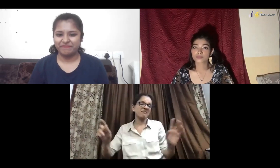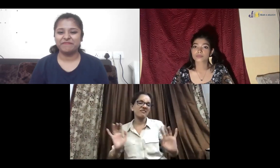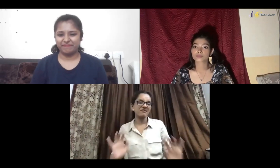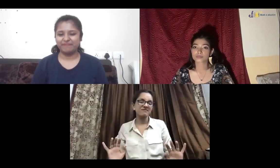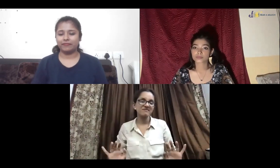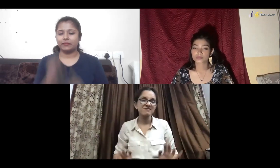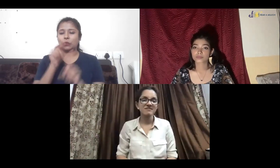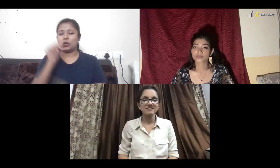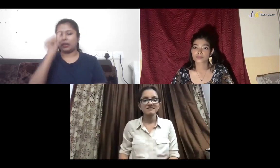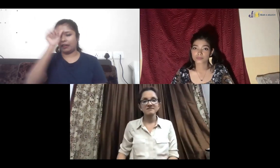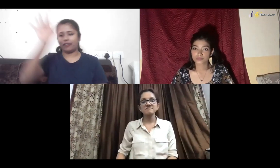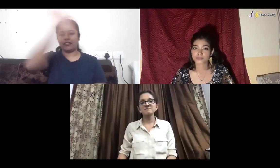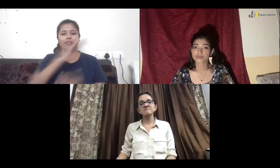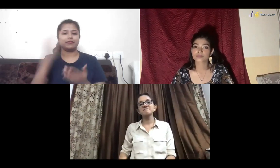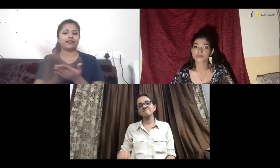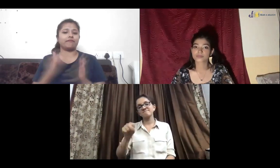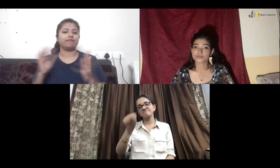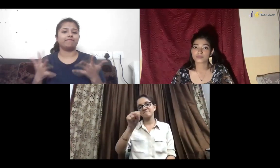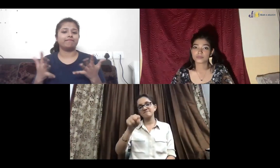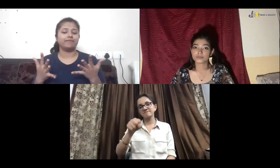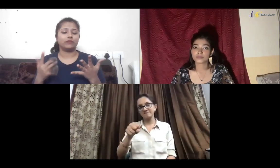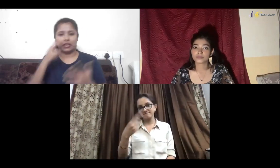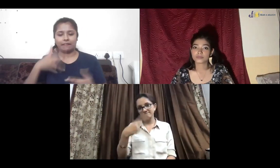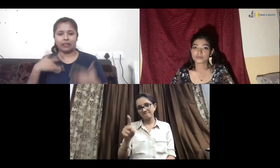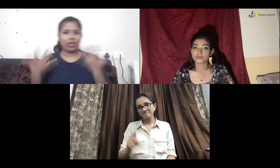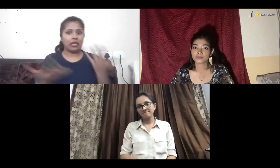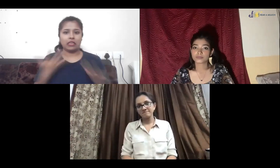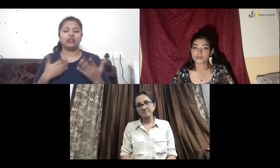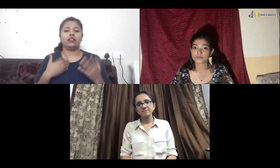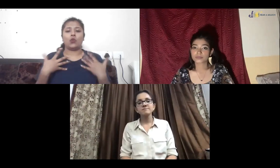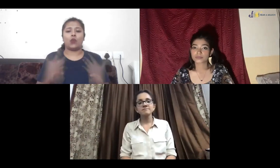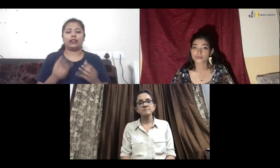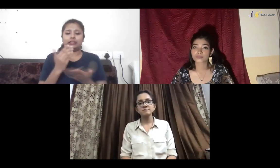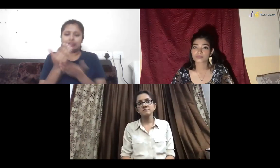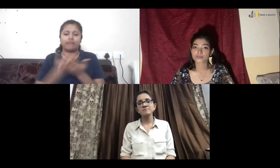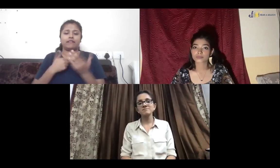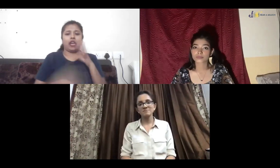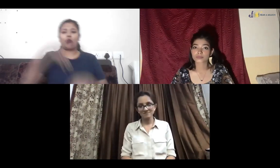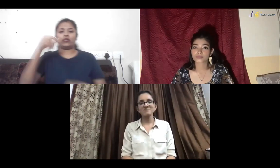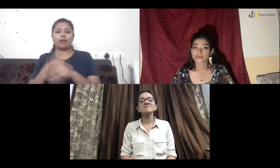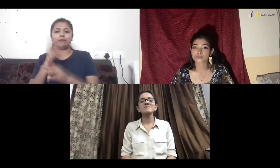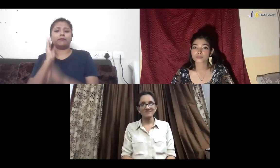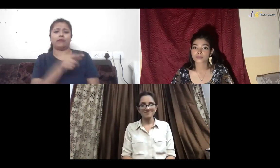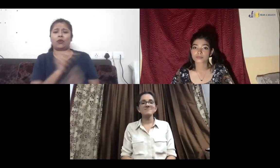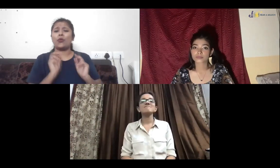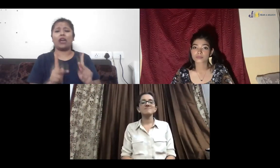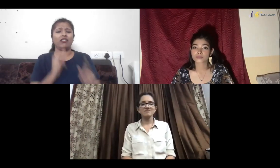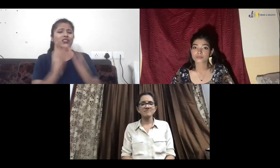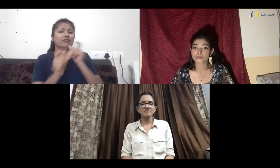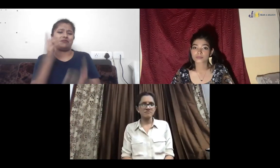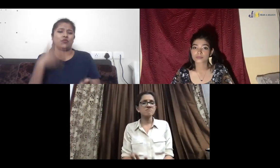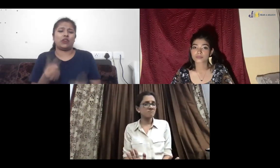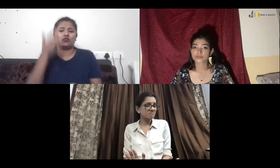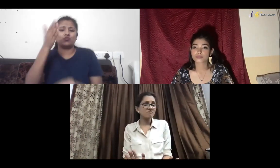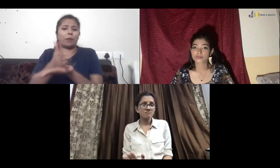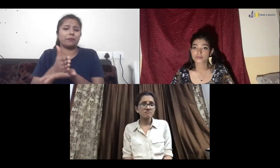but no, some are still rigid. True. Yeah, in India, many people, most of the places are not safe. If we want to have,